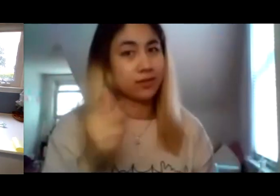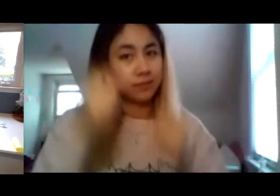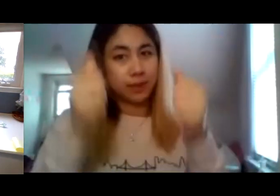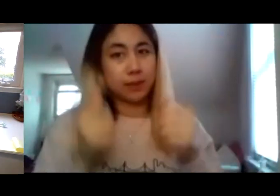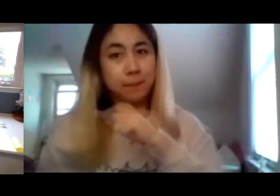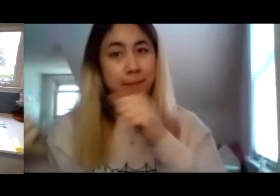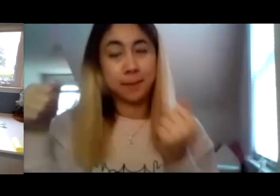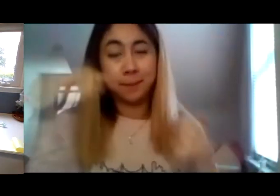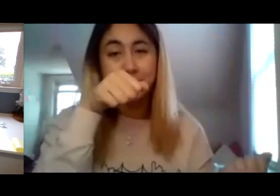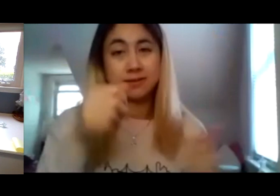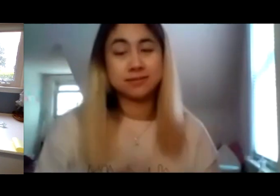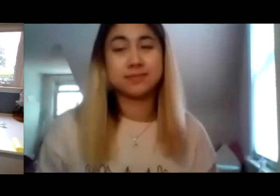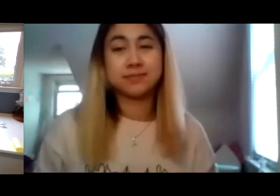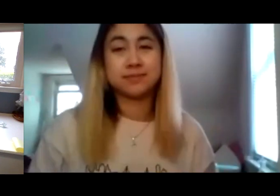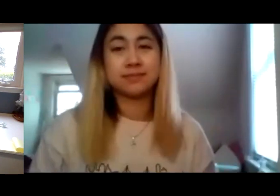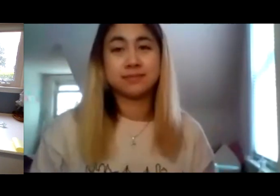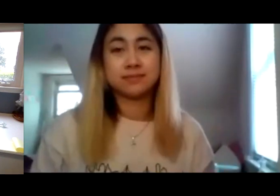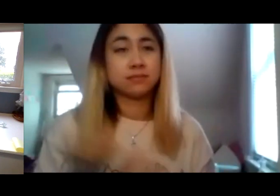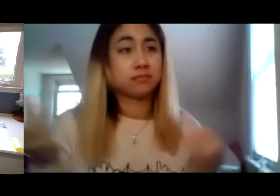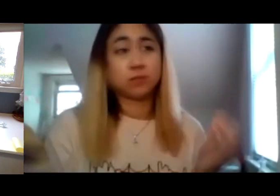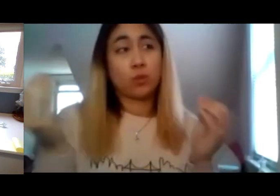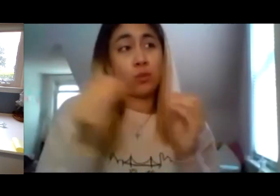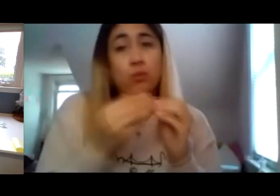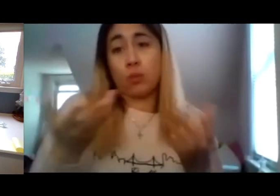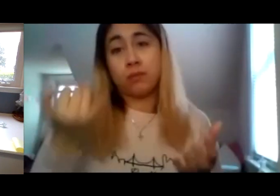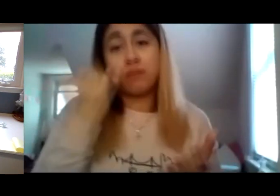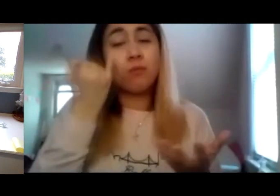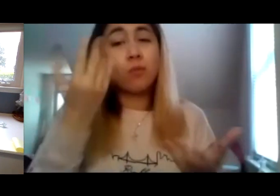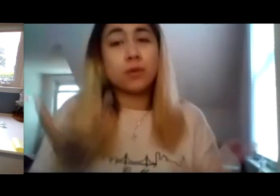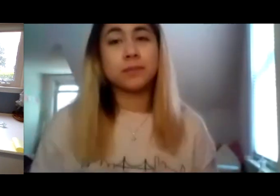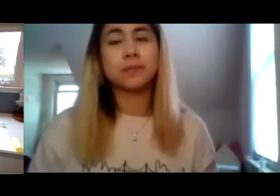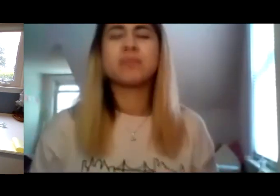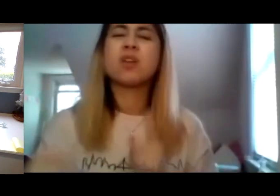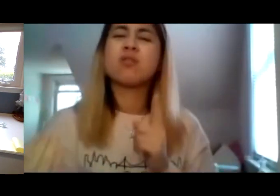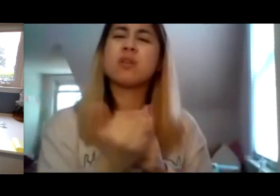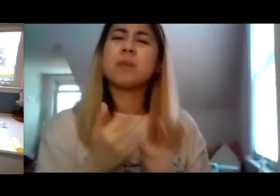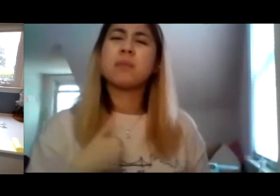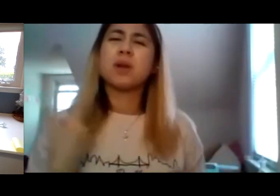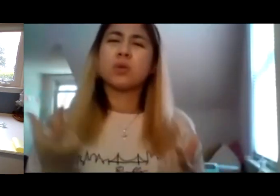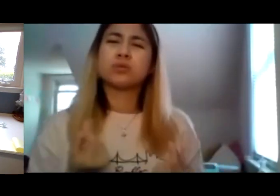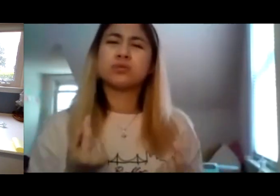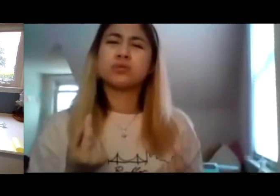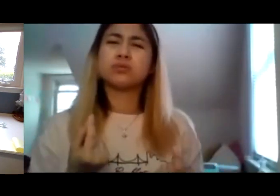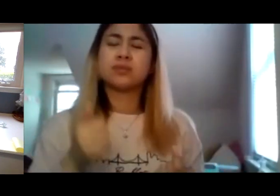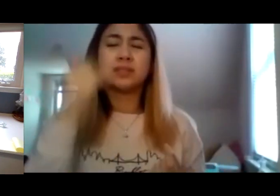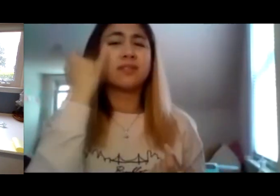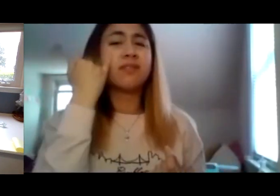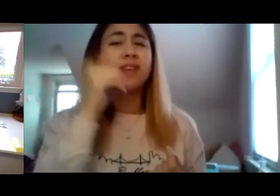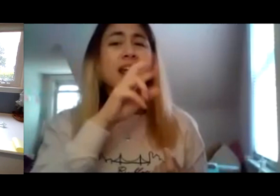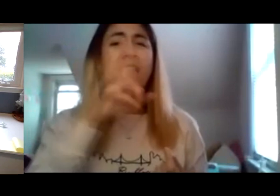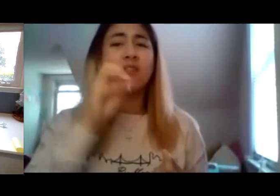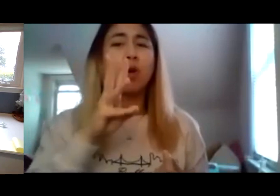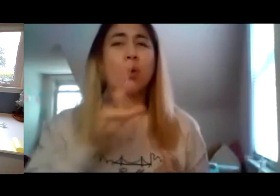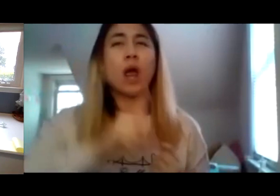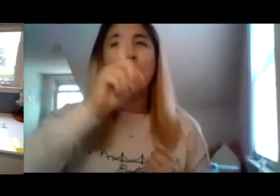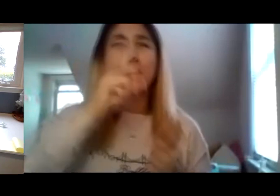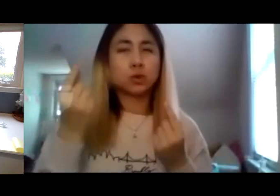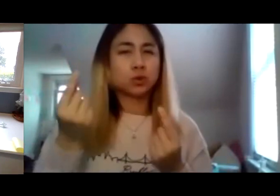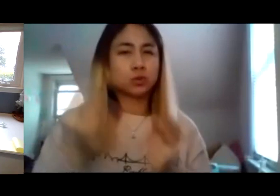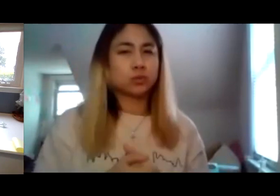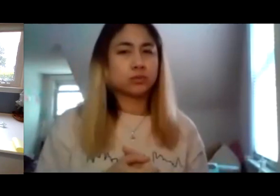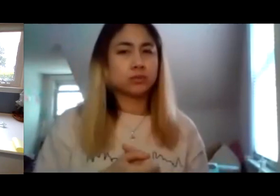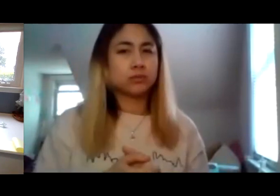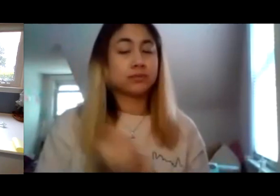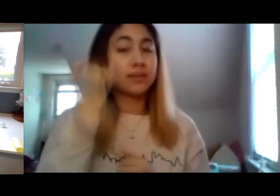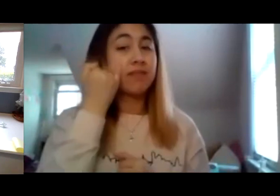three, okay, or more. So can someone remind me, what do we do when the arrow says up? When